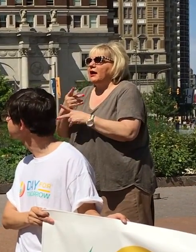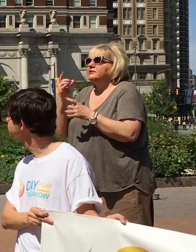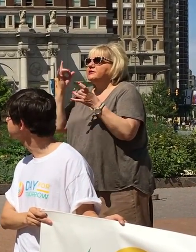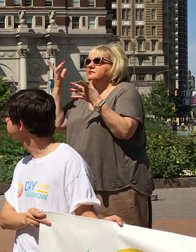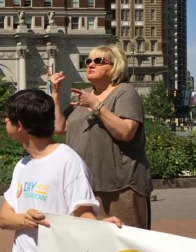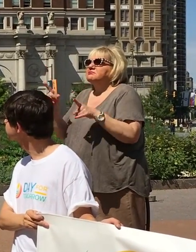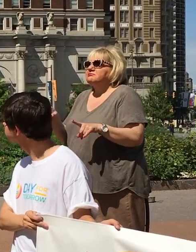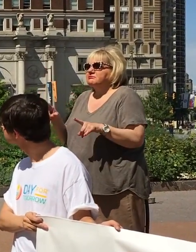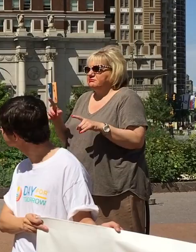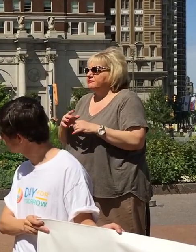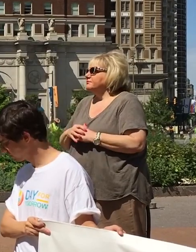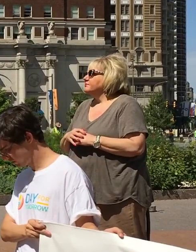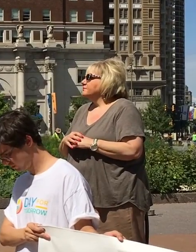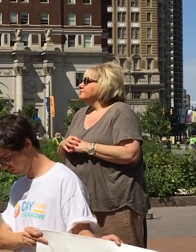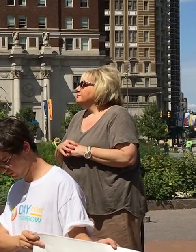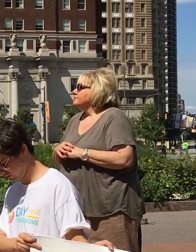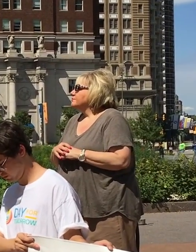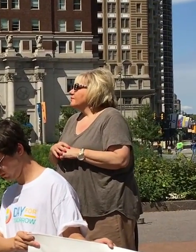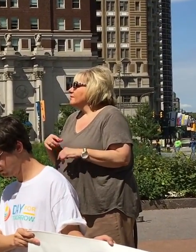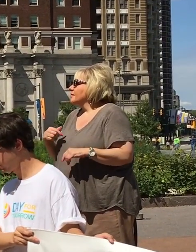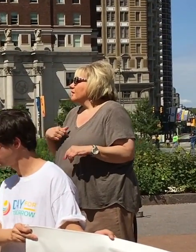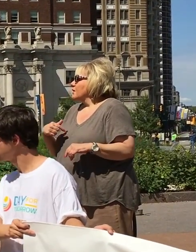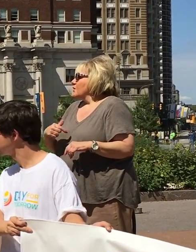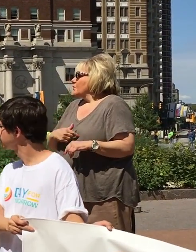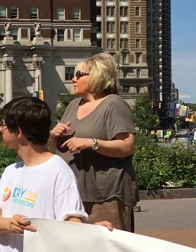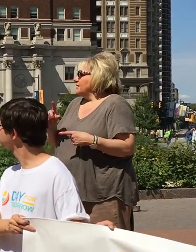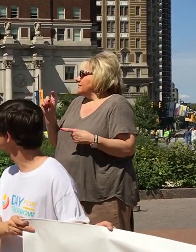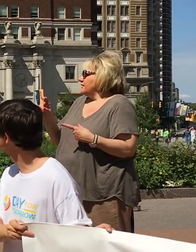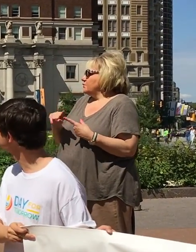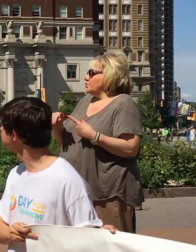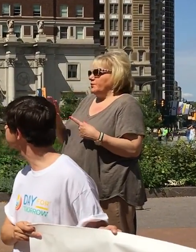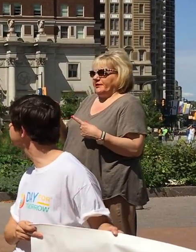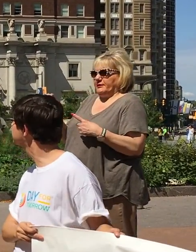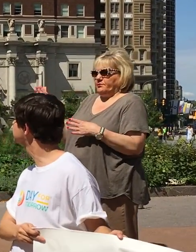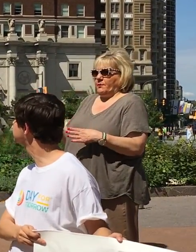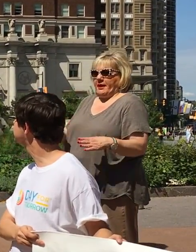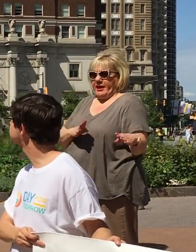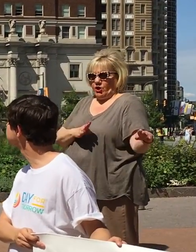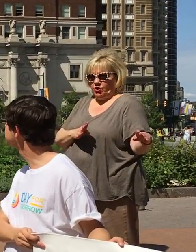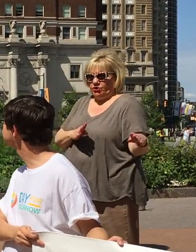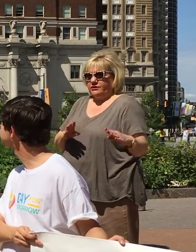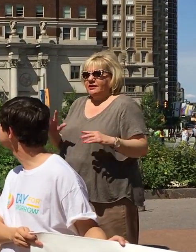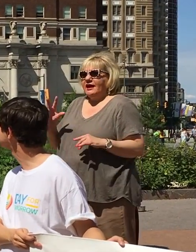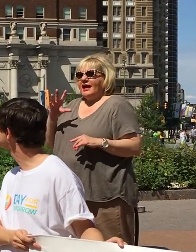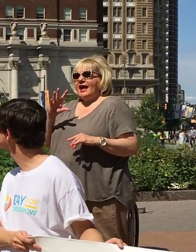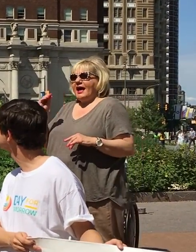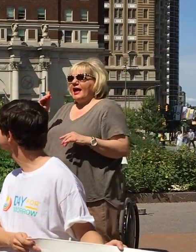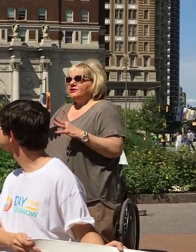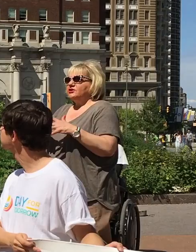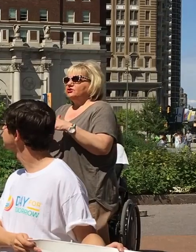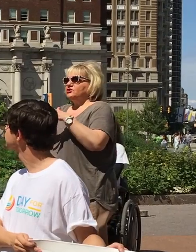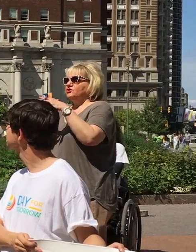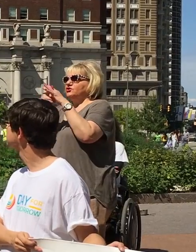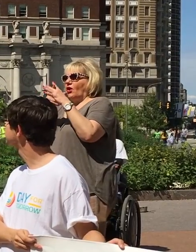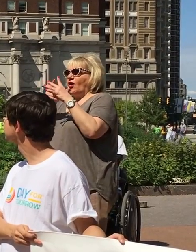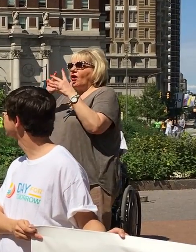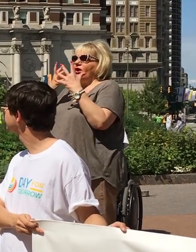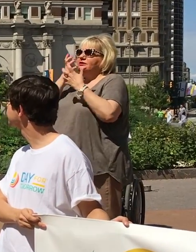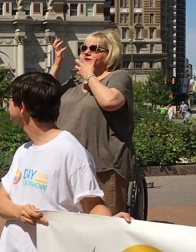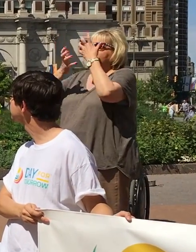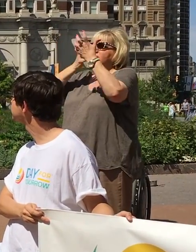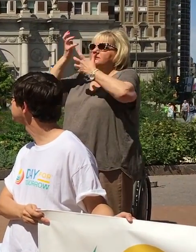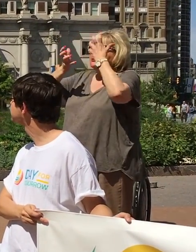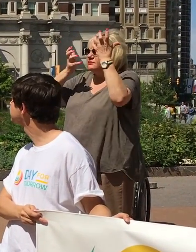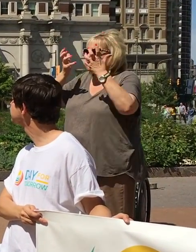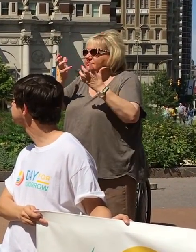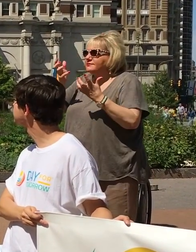happen. And we need to be prepared. And we need to start raising our voices and letting people know